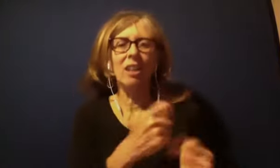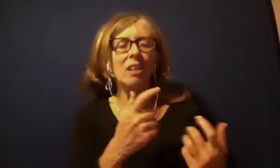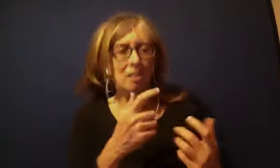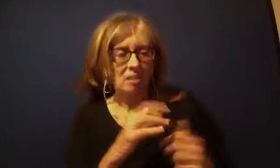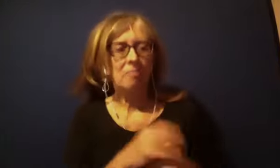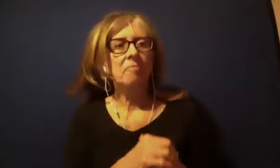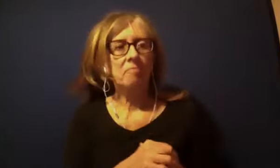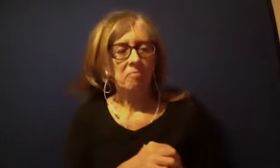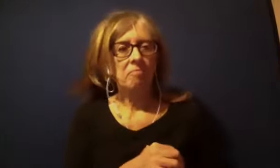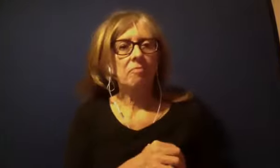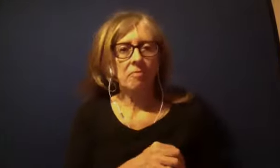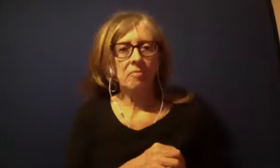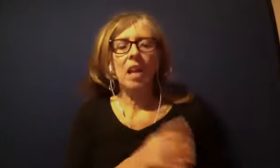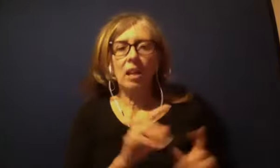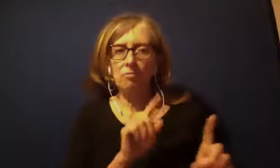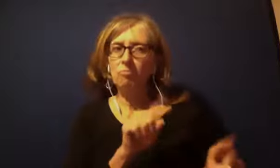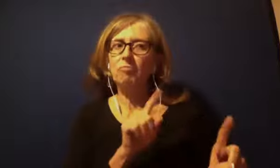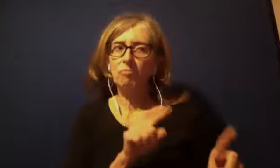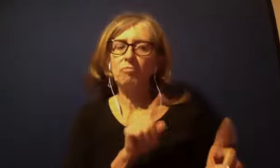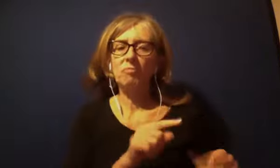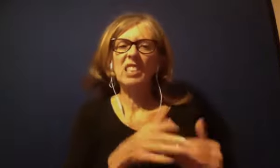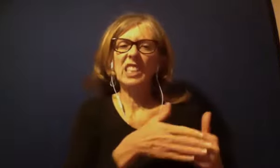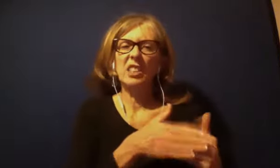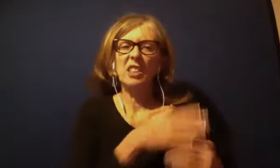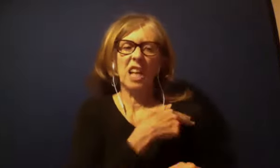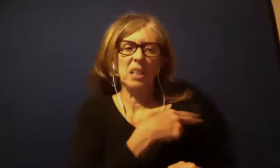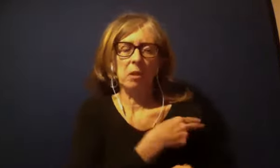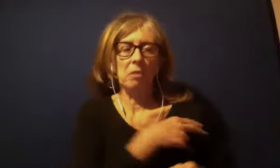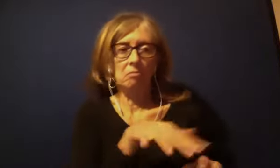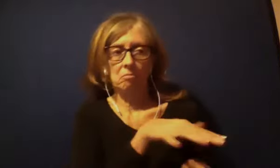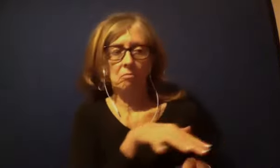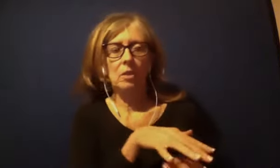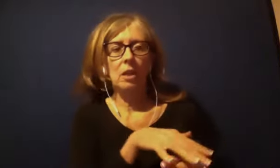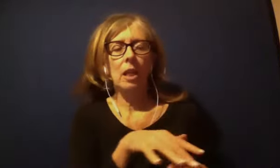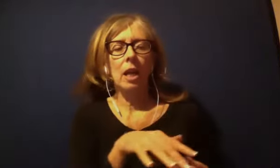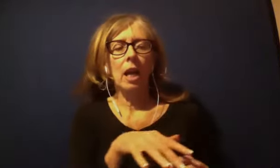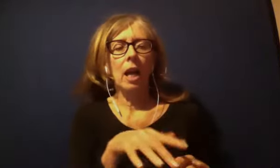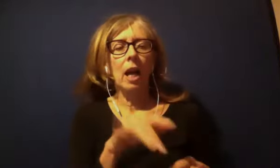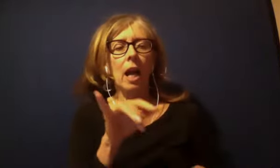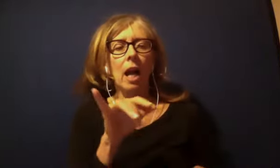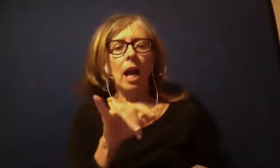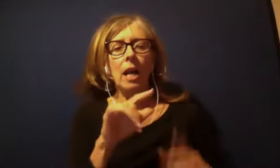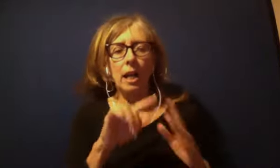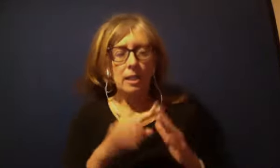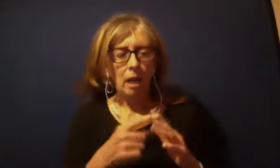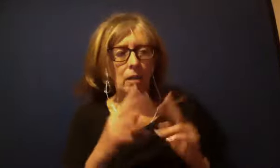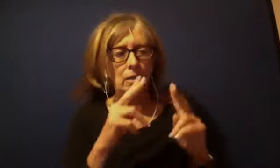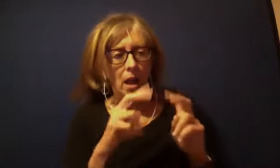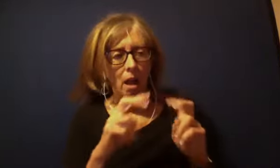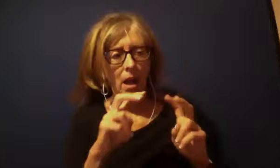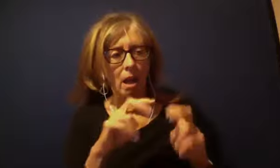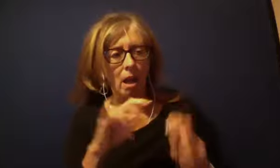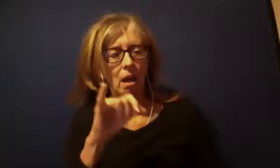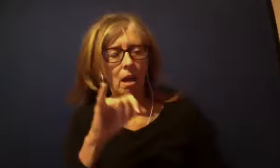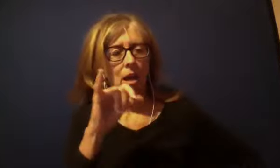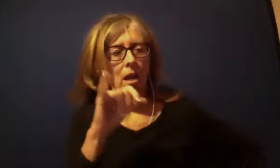admitted, and had a big 6-week stint there. And it was only just starting to unravel this stuff, and it just really, if anything, it just poured out a